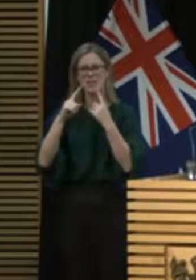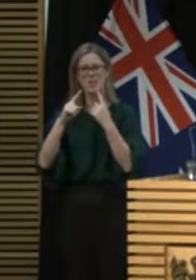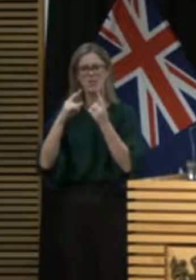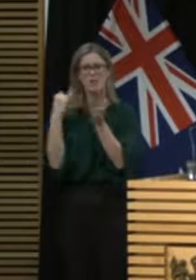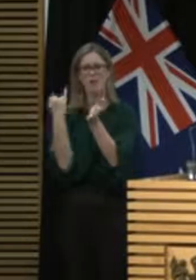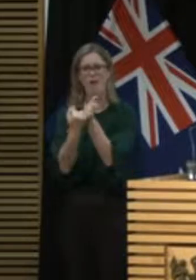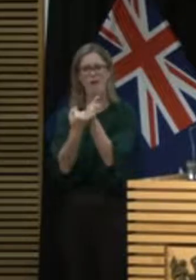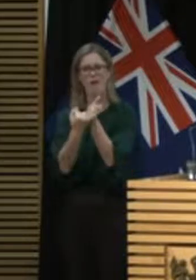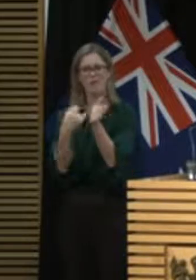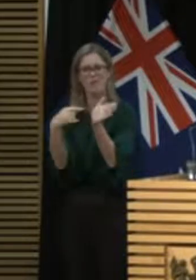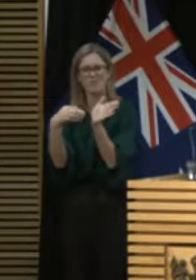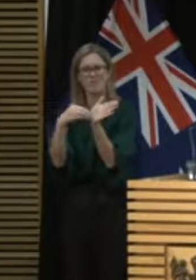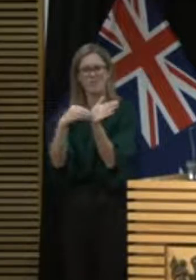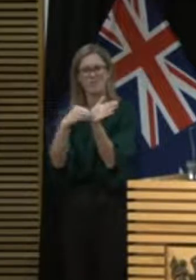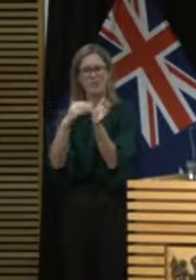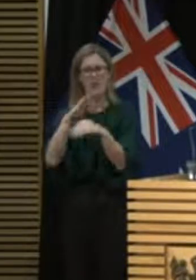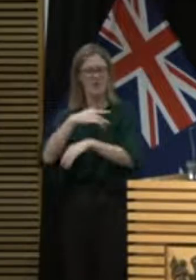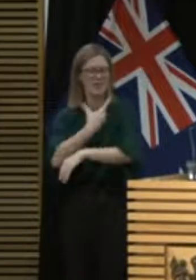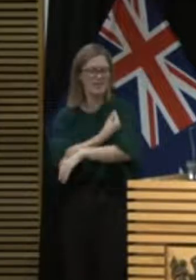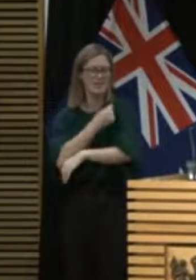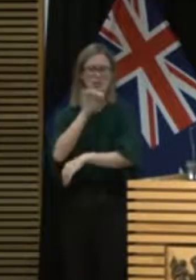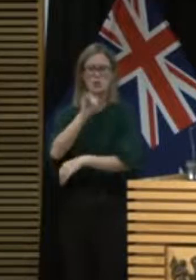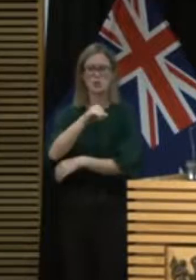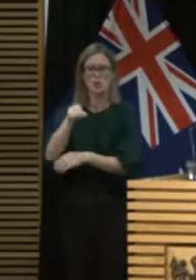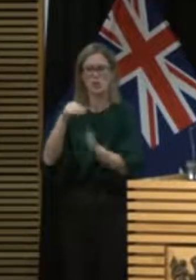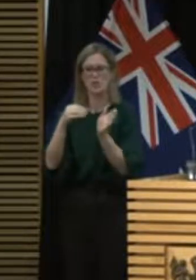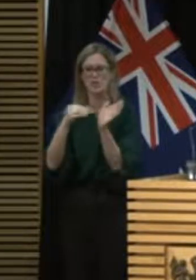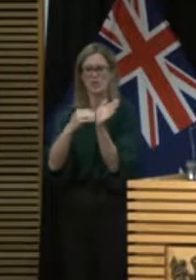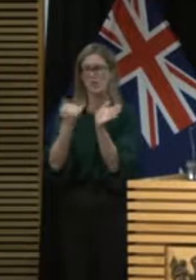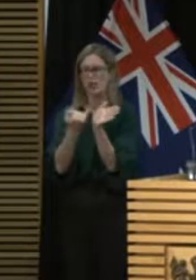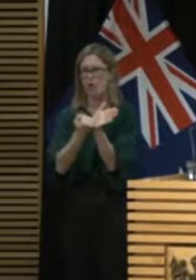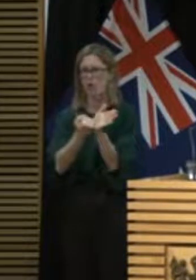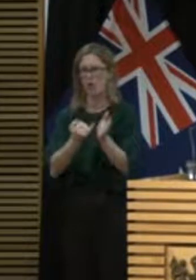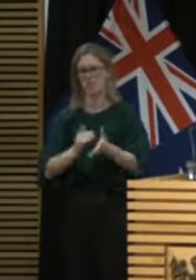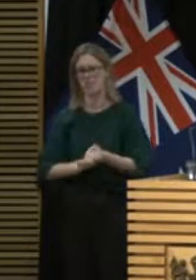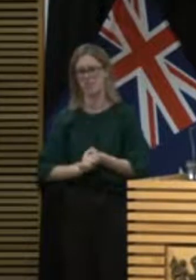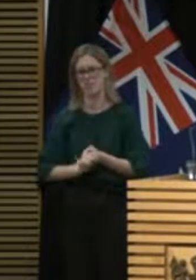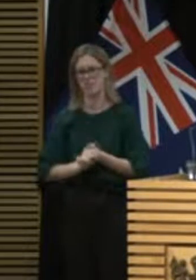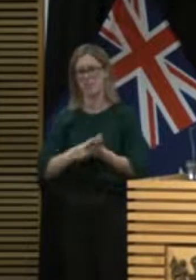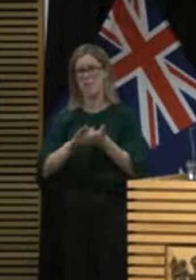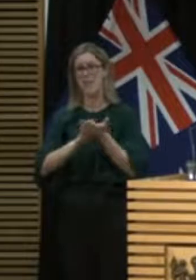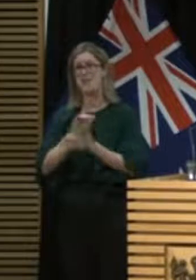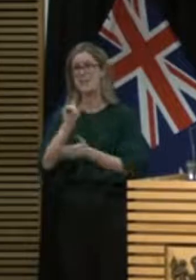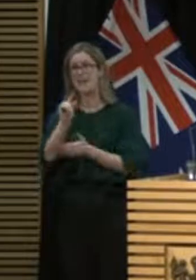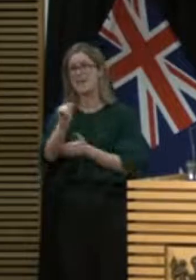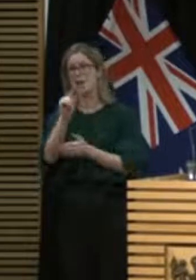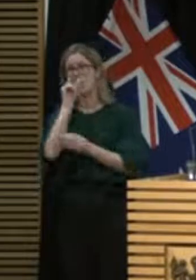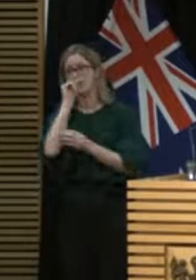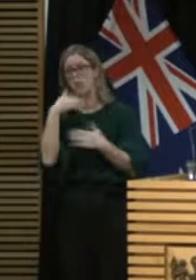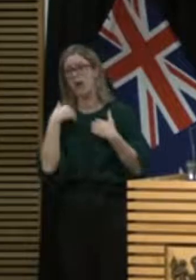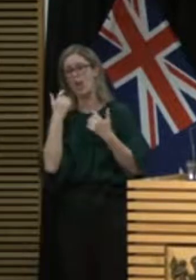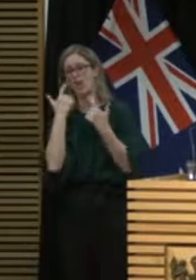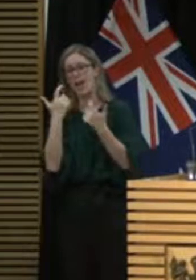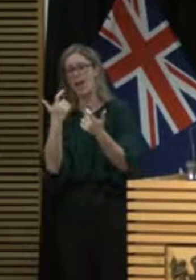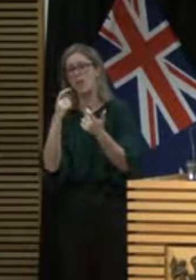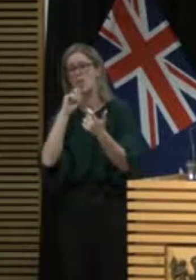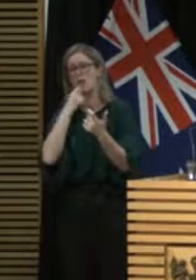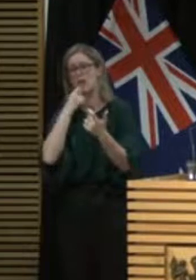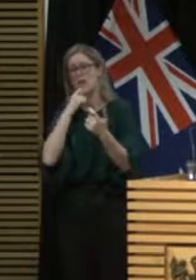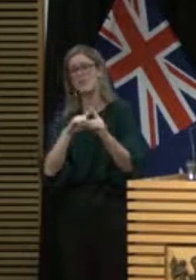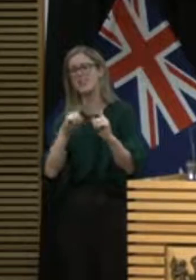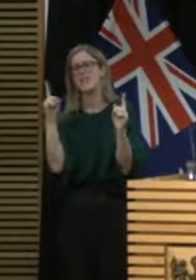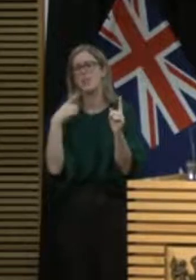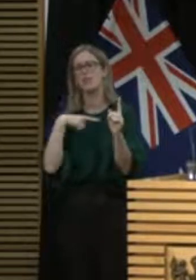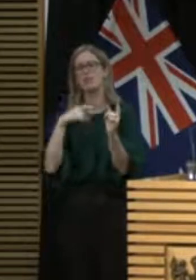might be there recorded about their vaccination status won't be correct, and that may compromise the care they receive and their health and